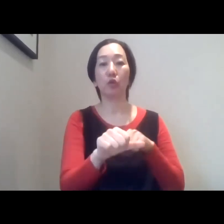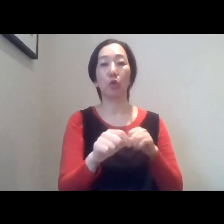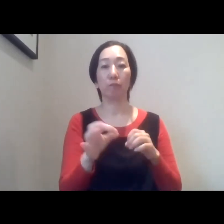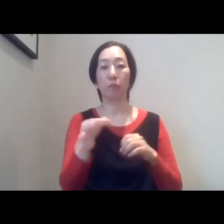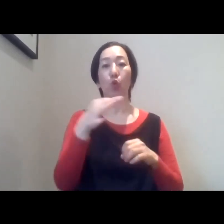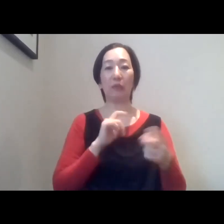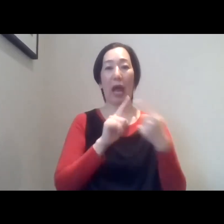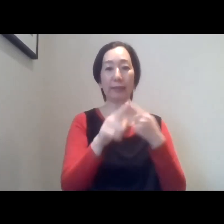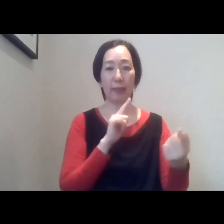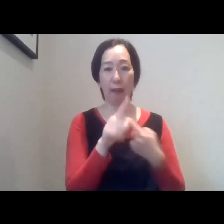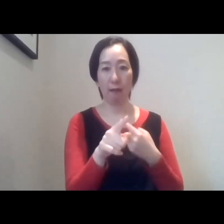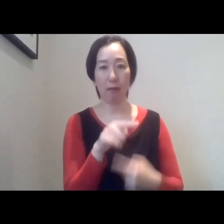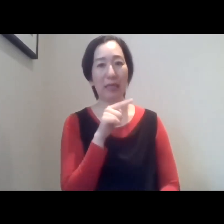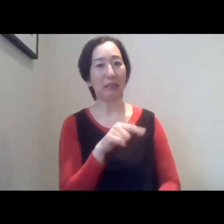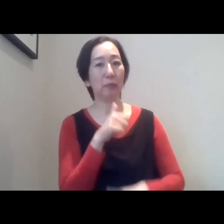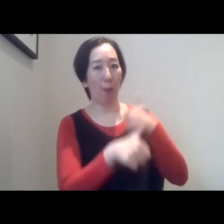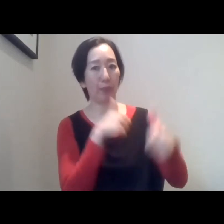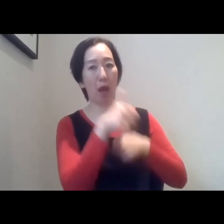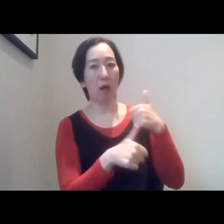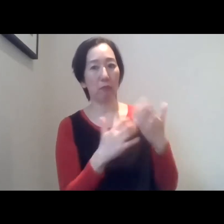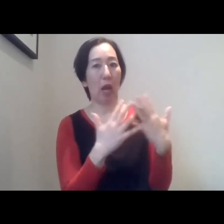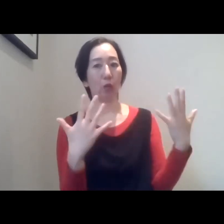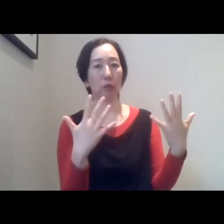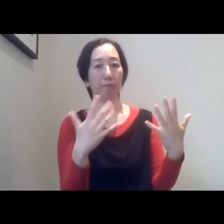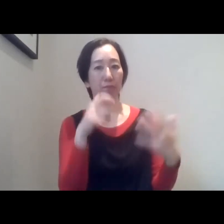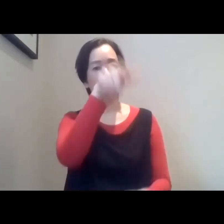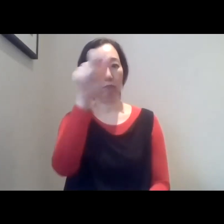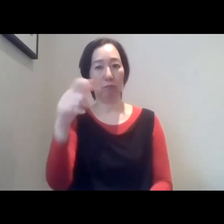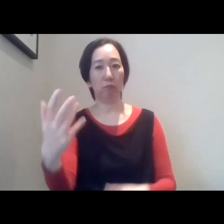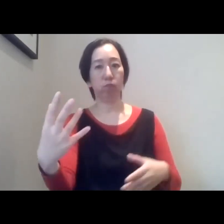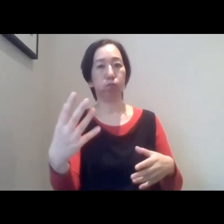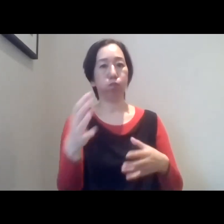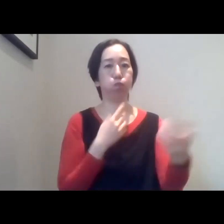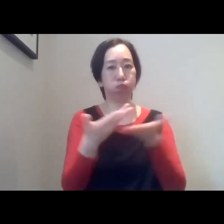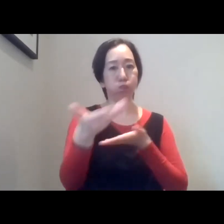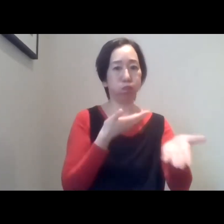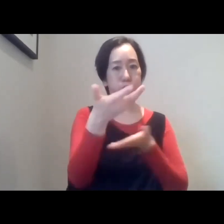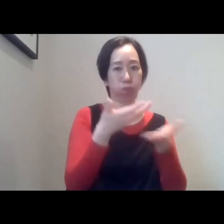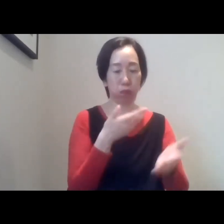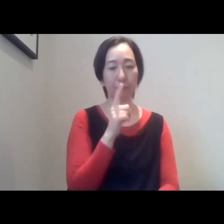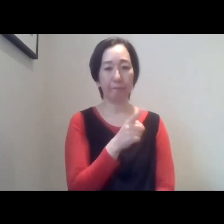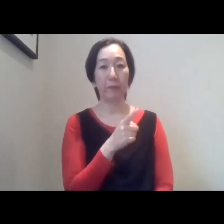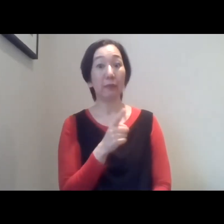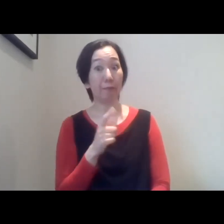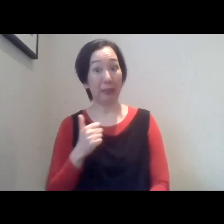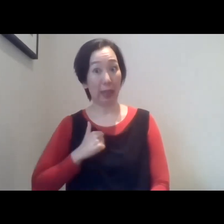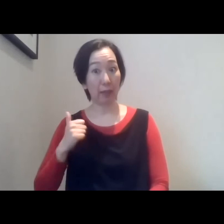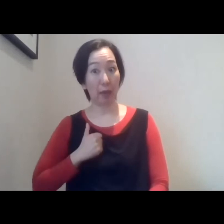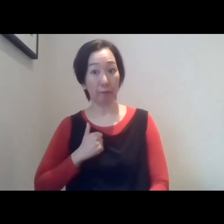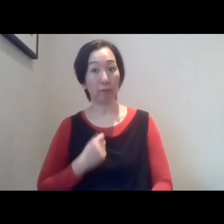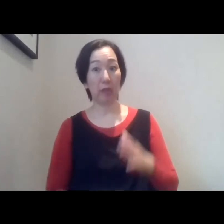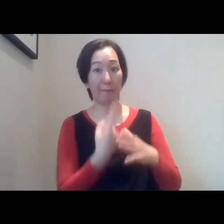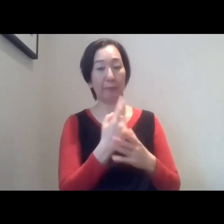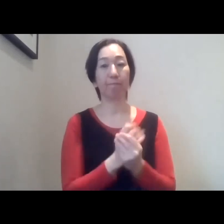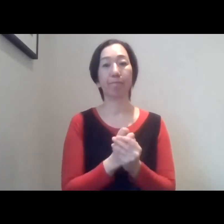Scored in Silence often had a Q&A after it, which was a very popular thing to do. And we did that